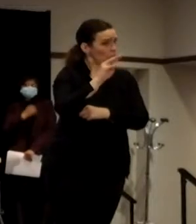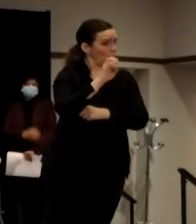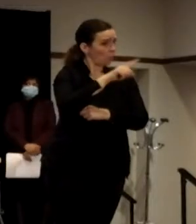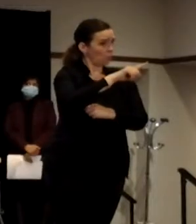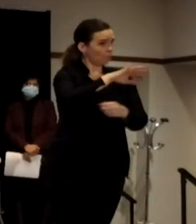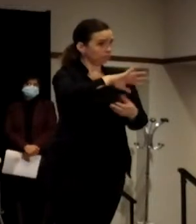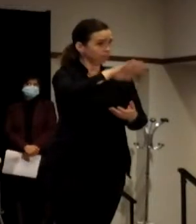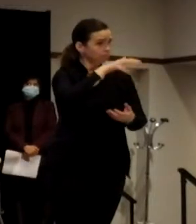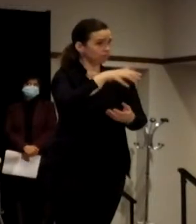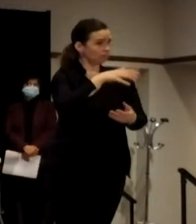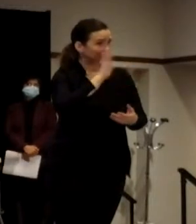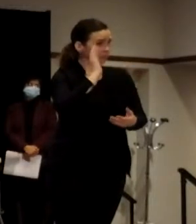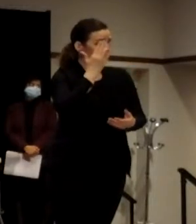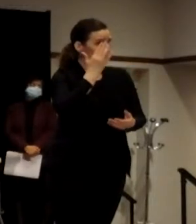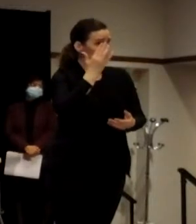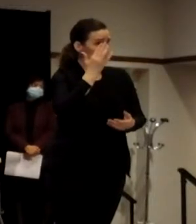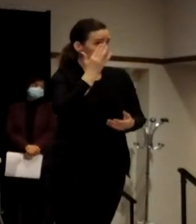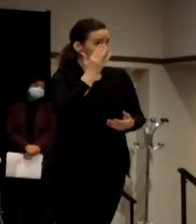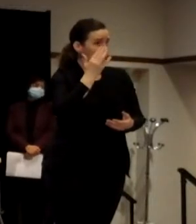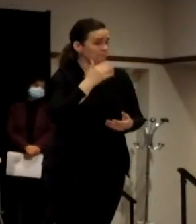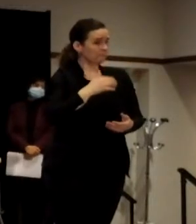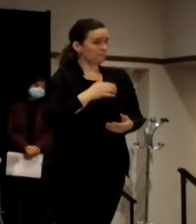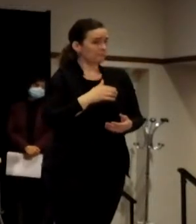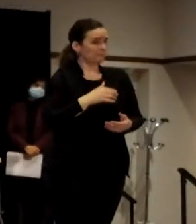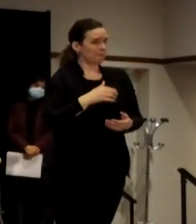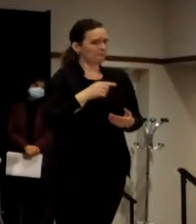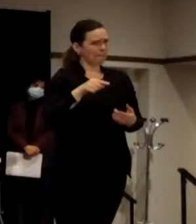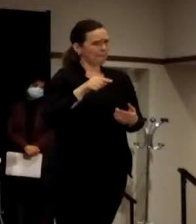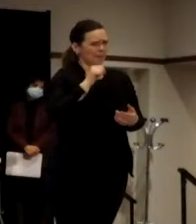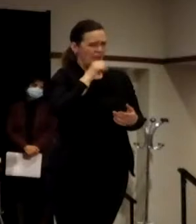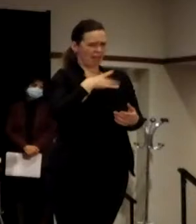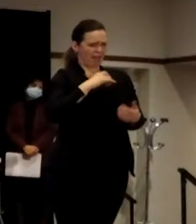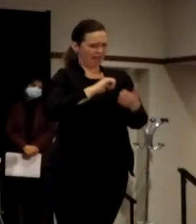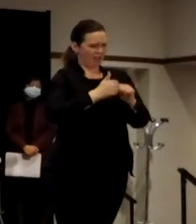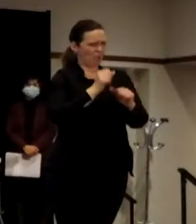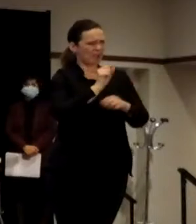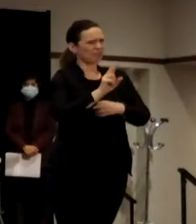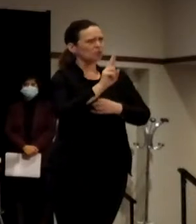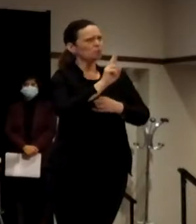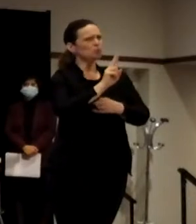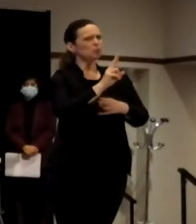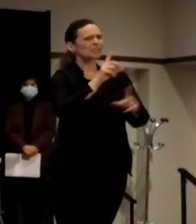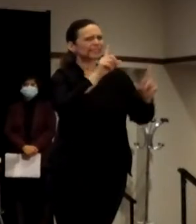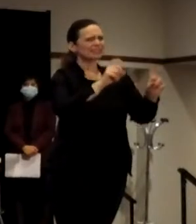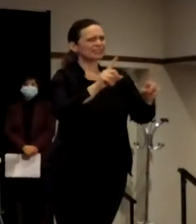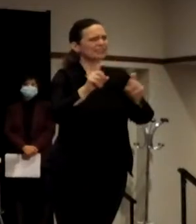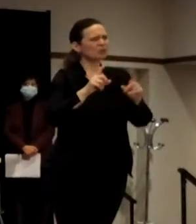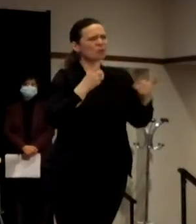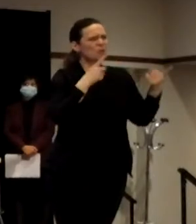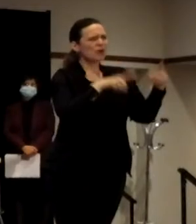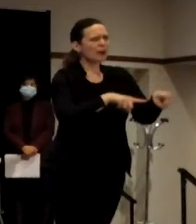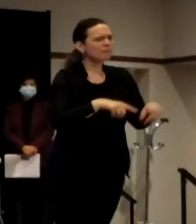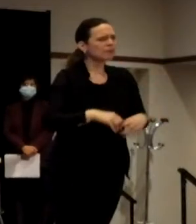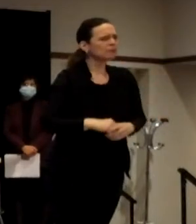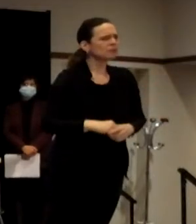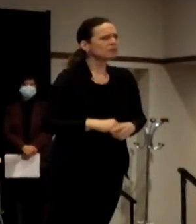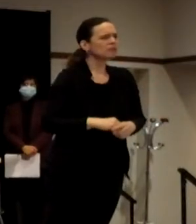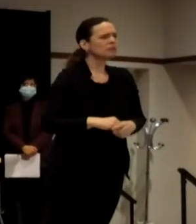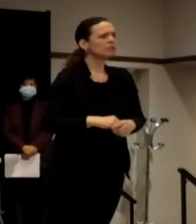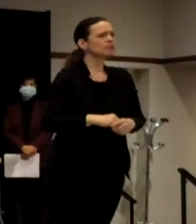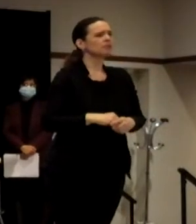doing the testing. Yeah, I had some conversations with the state and with the university. We came to some common ground on some things. Everybody gave a little